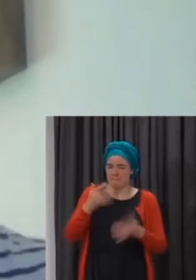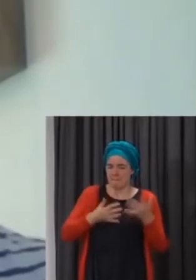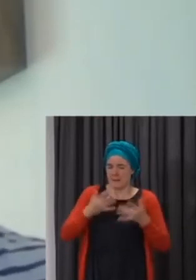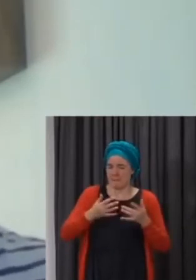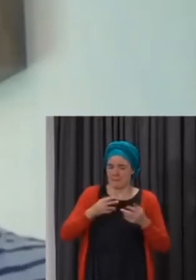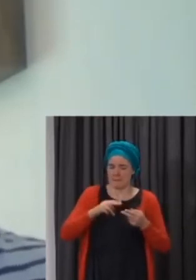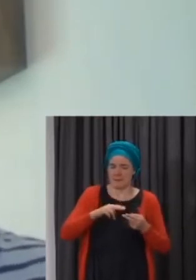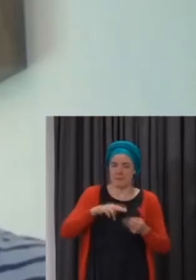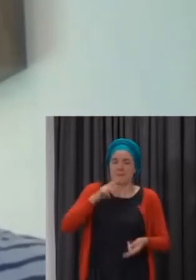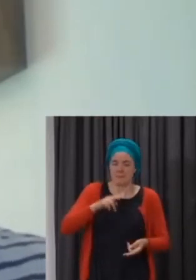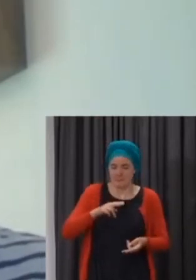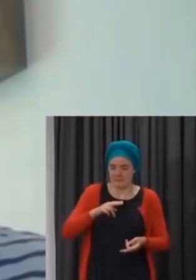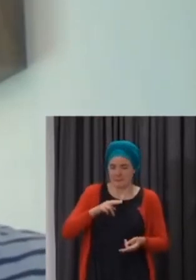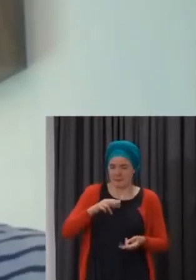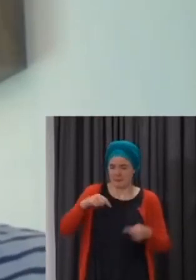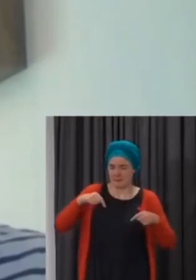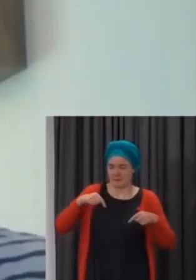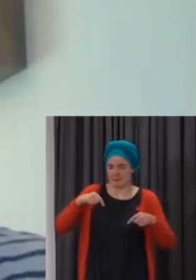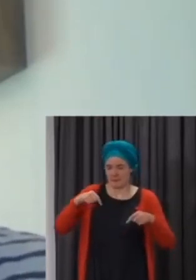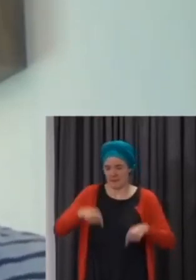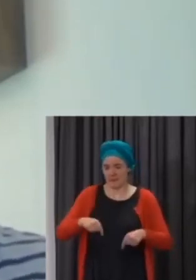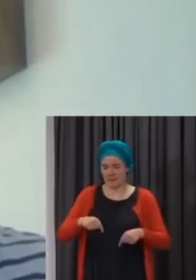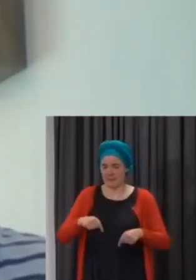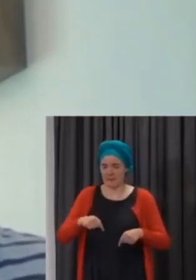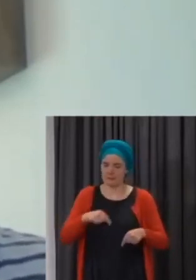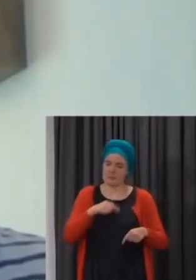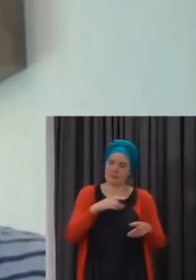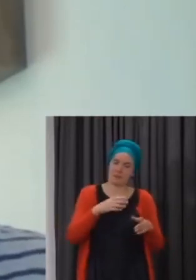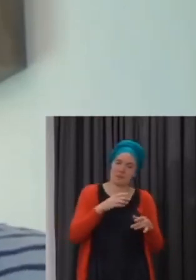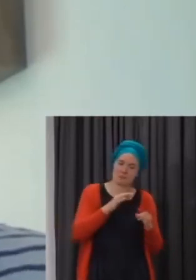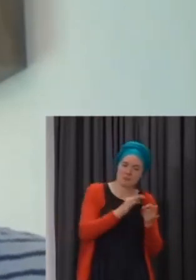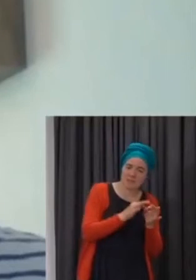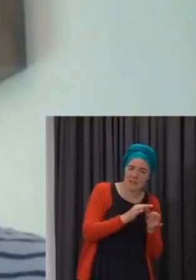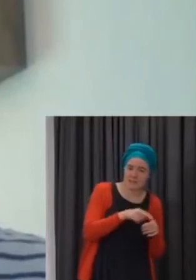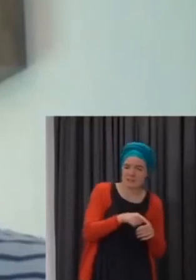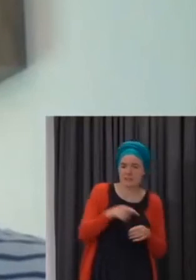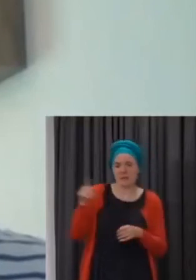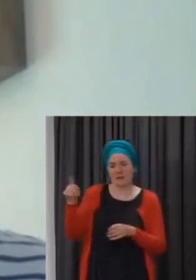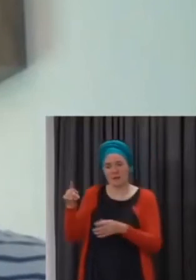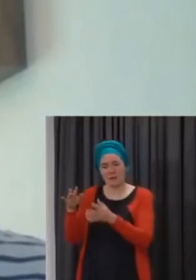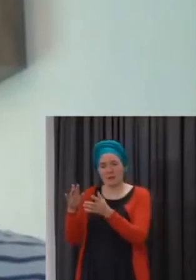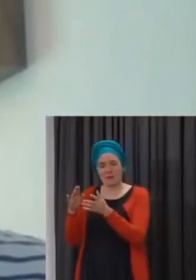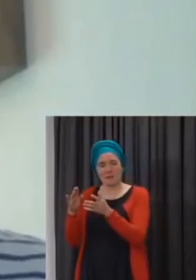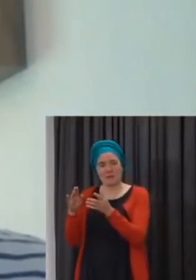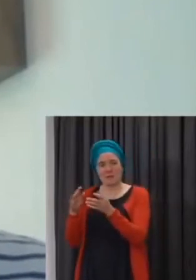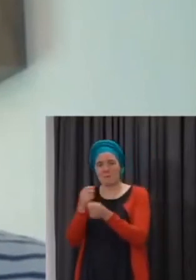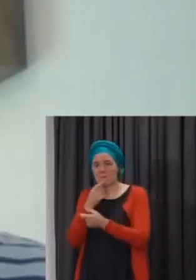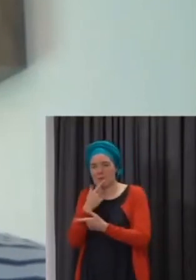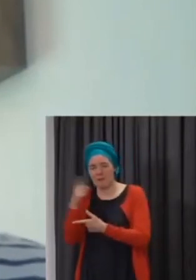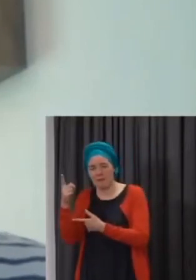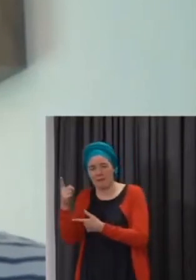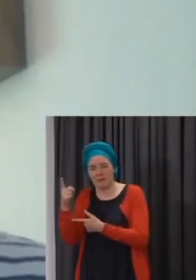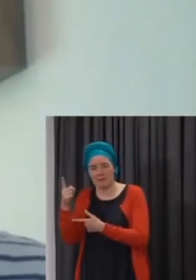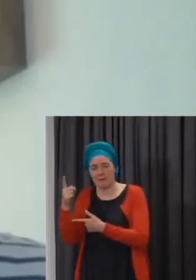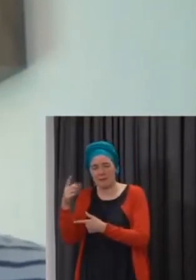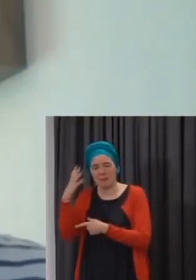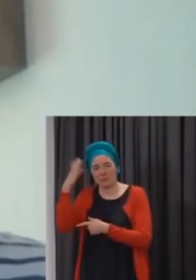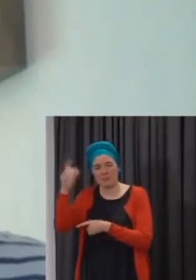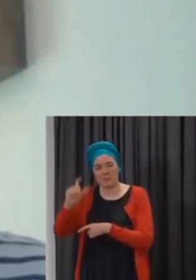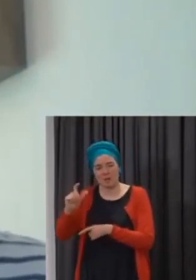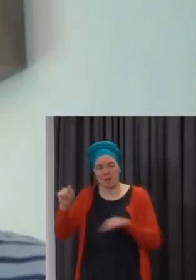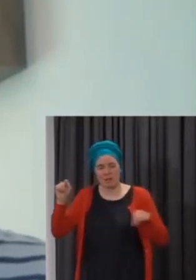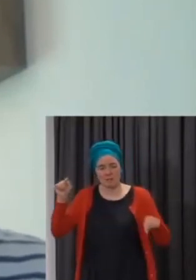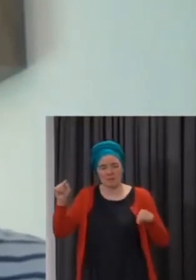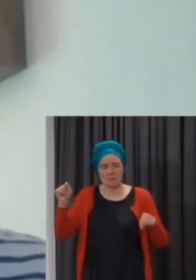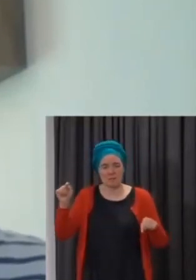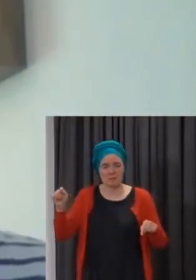Wales Hospital in Bridgend and Prince Charles in Merthyr Tydfil. Is that something you're aware of? And do we believe it could be